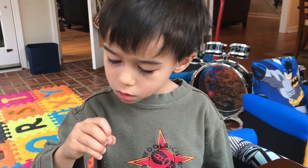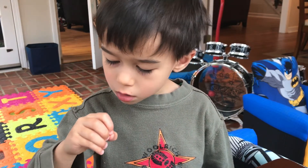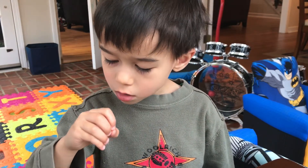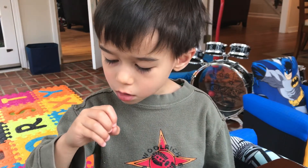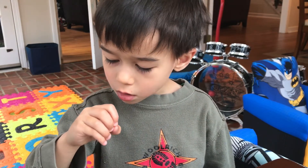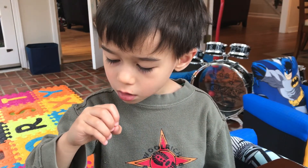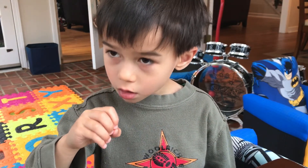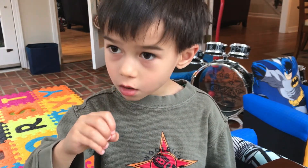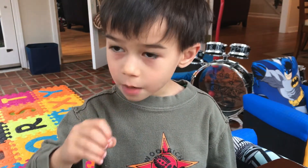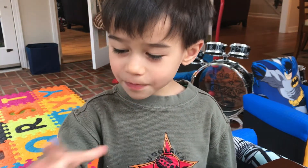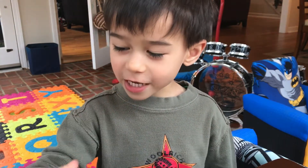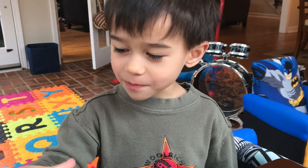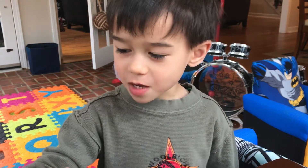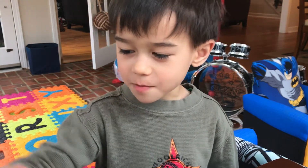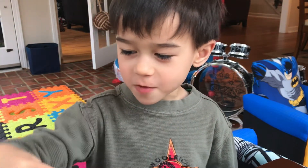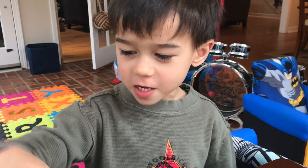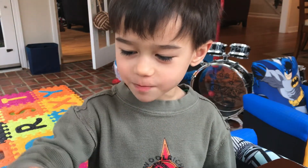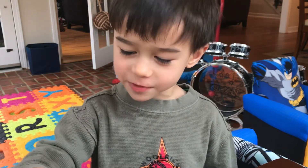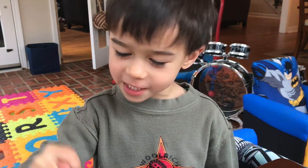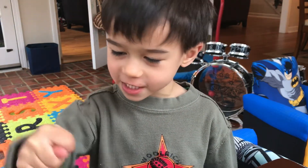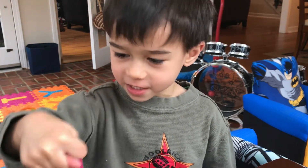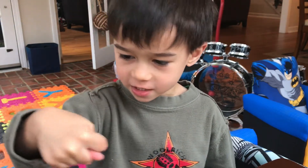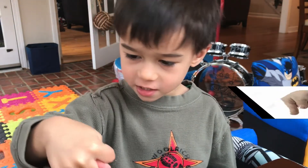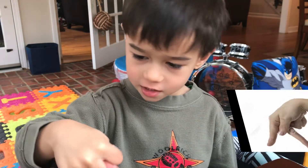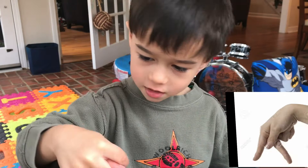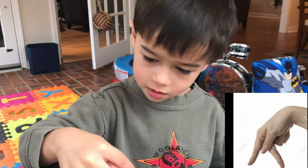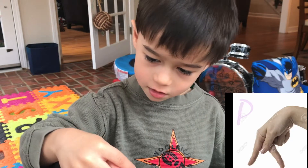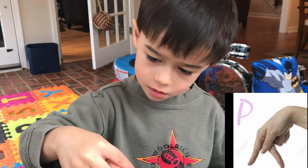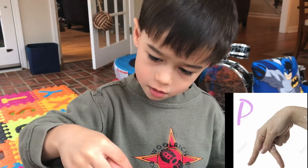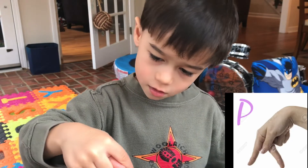I know. I think. Beep, beep, beep, beep. B? What's B?